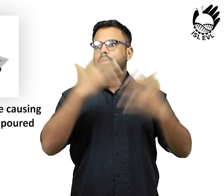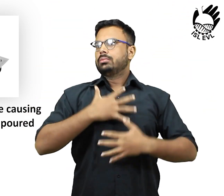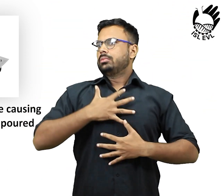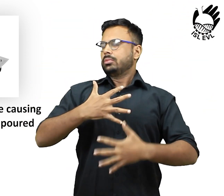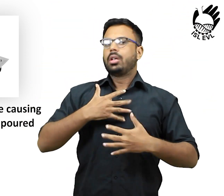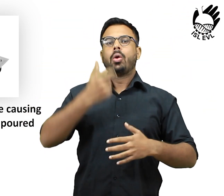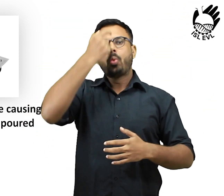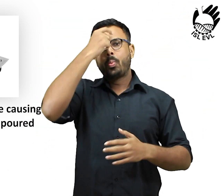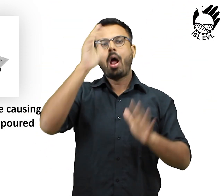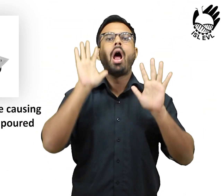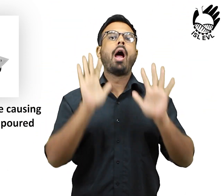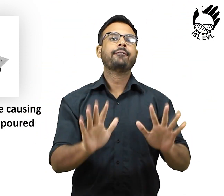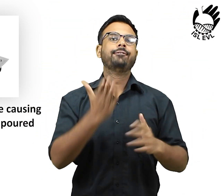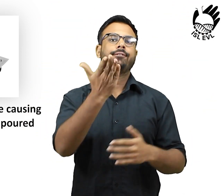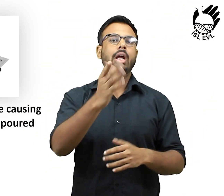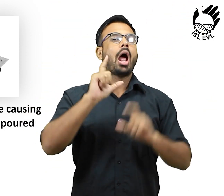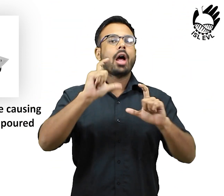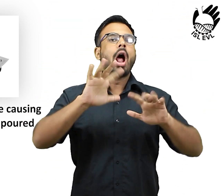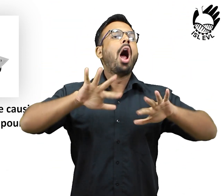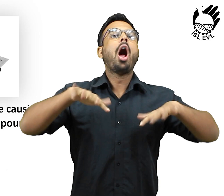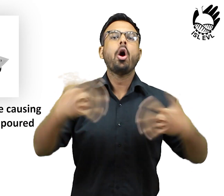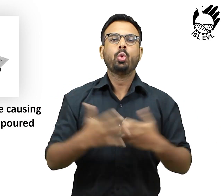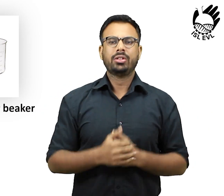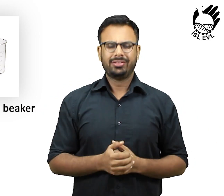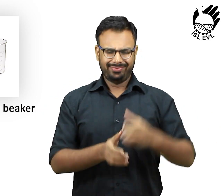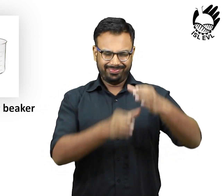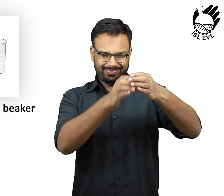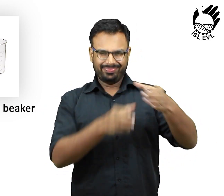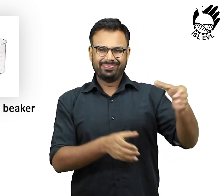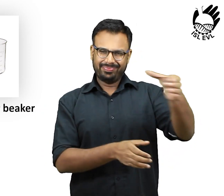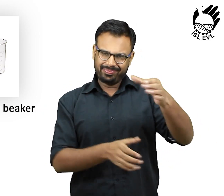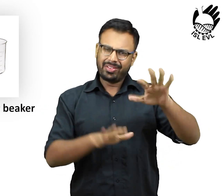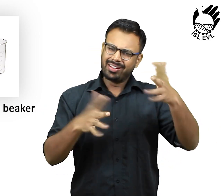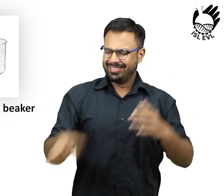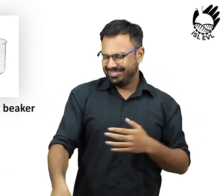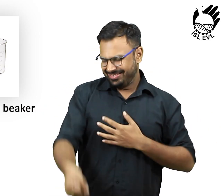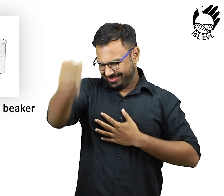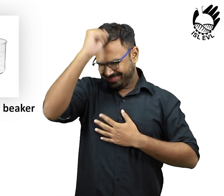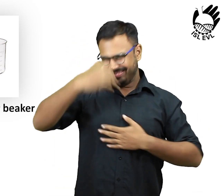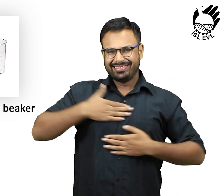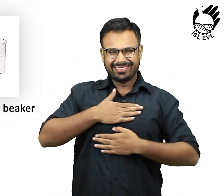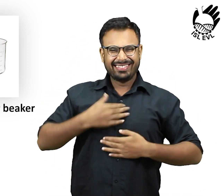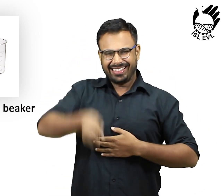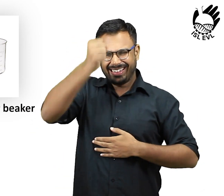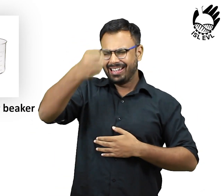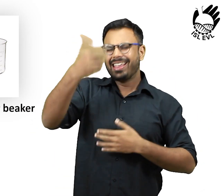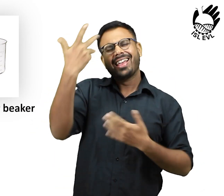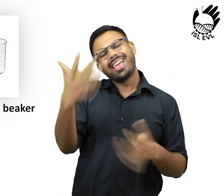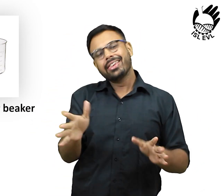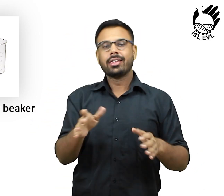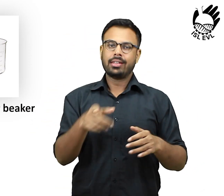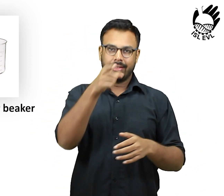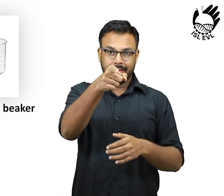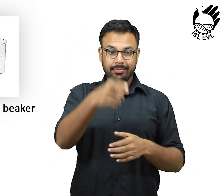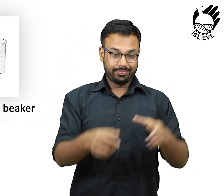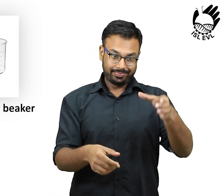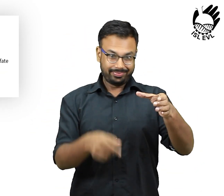Dispose of the contents of the flask by pouring it into a waste bucket or a beaker provided.